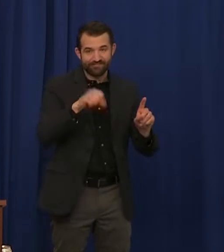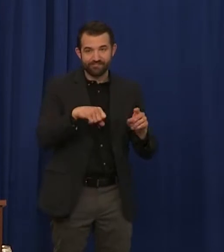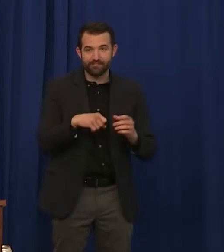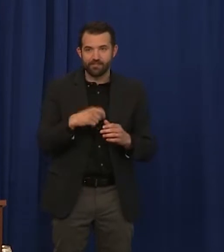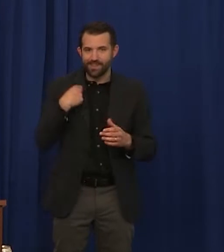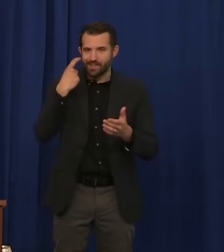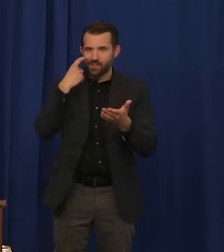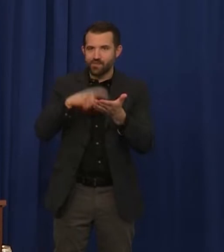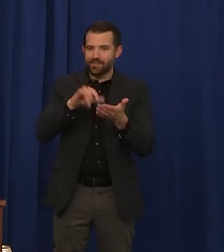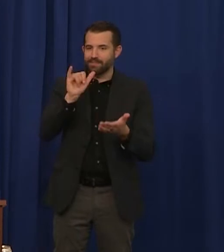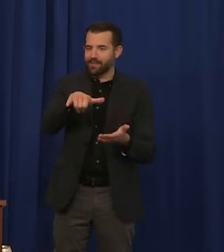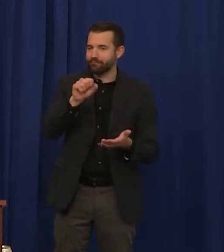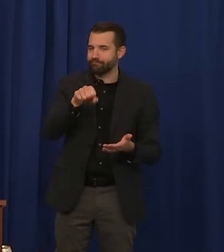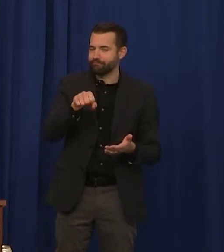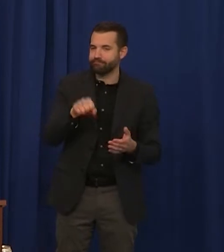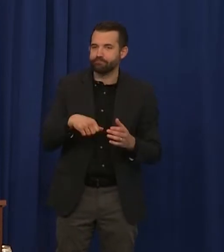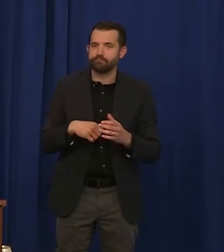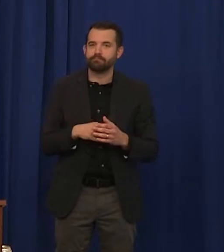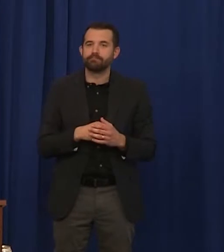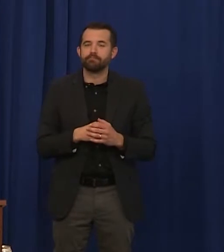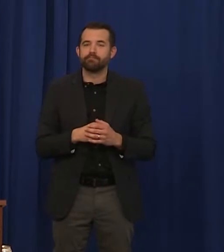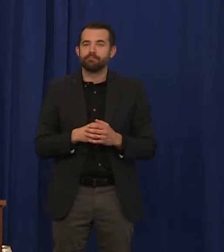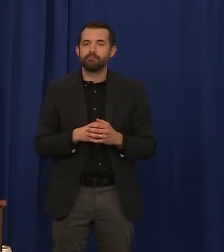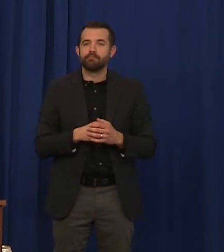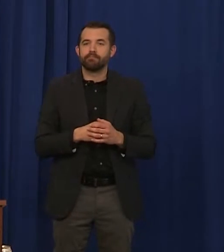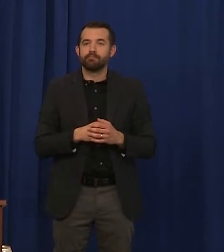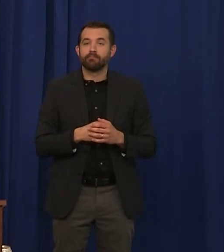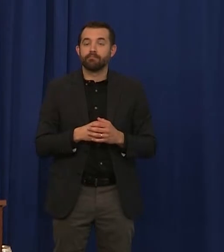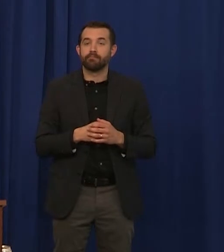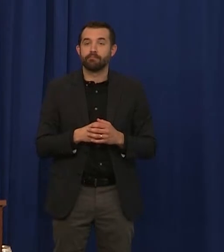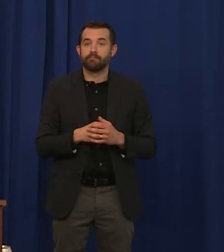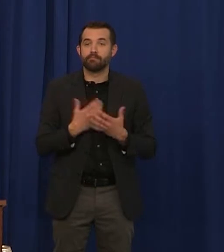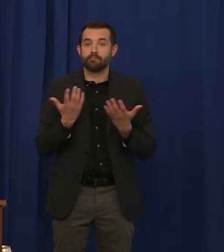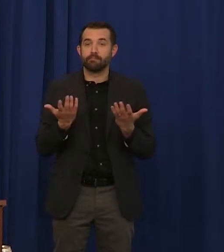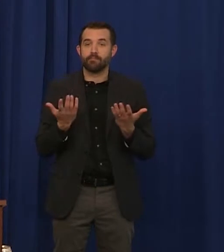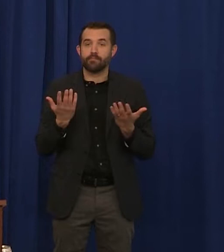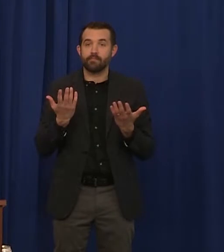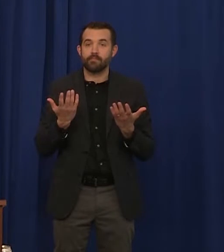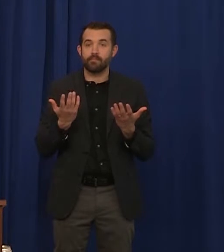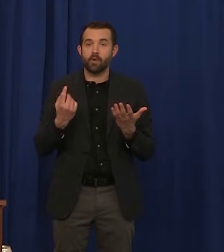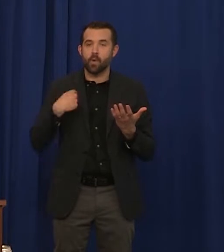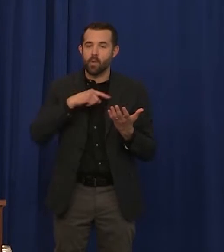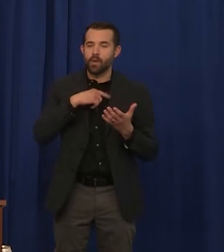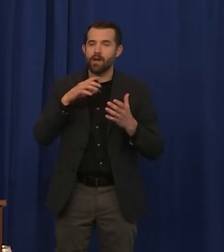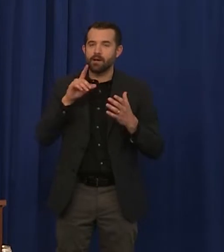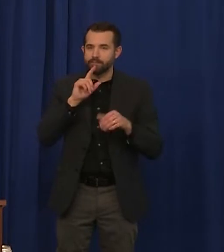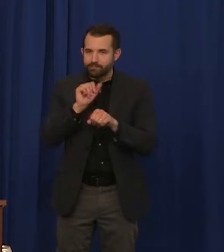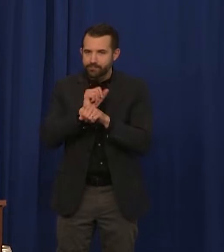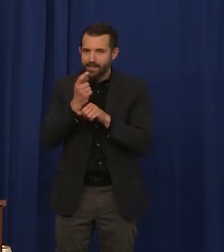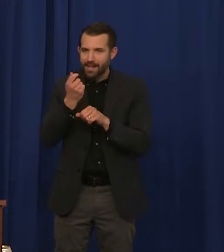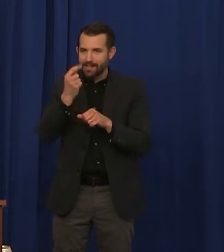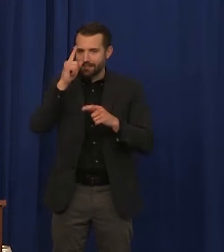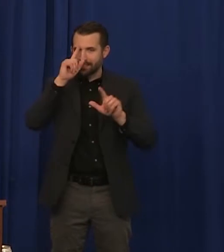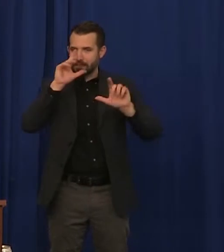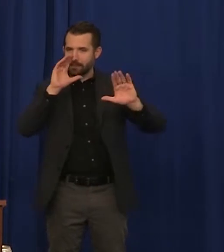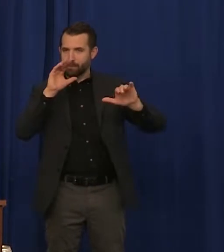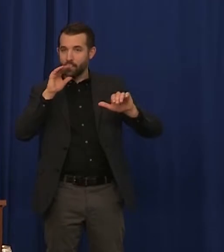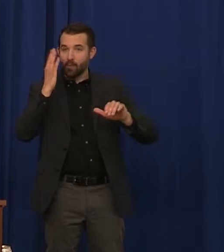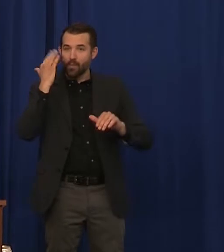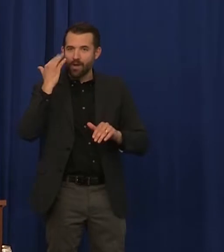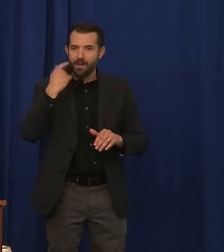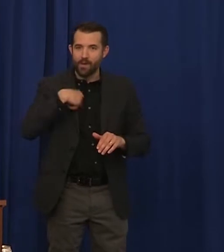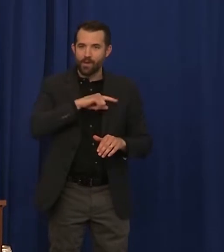that. On one hand, it's a percentage that we anticipated because we knew that we were among the first states, as you